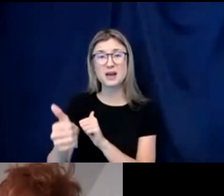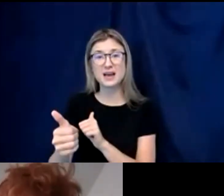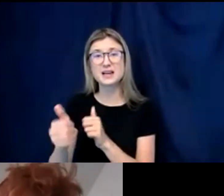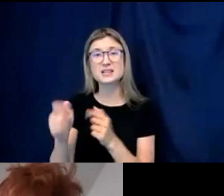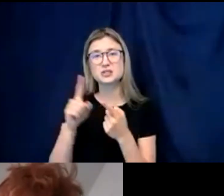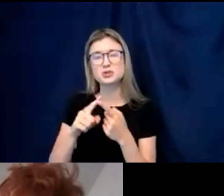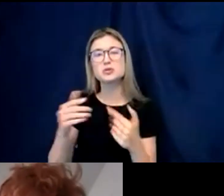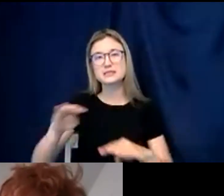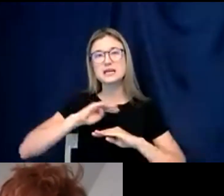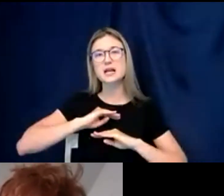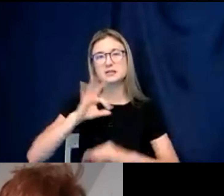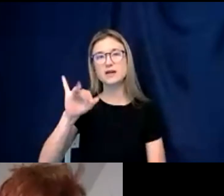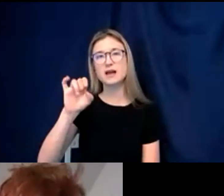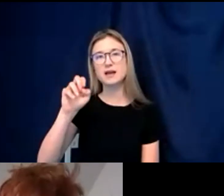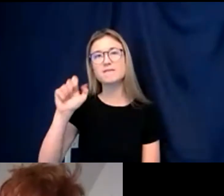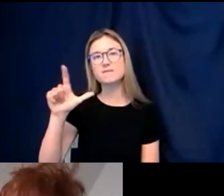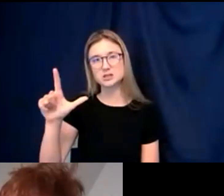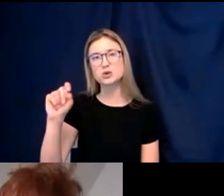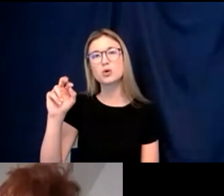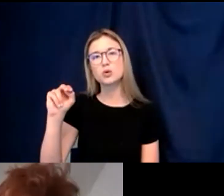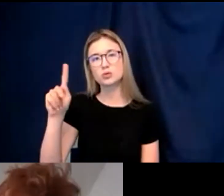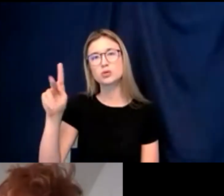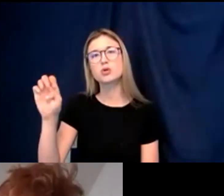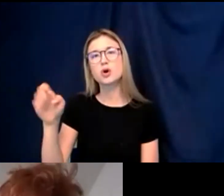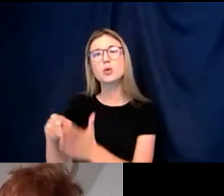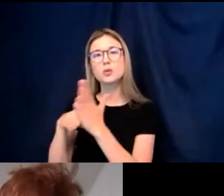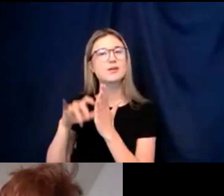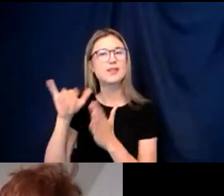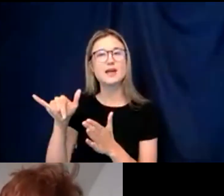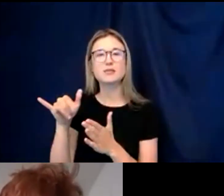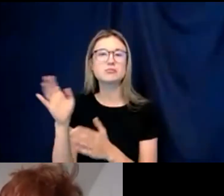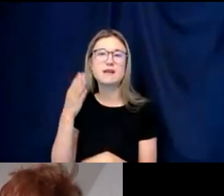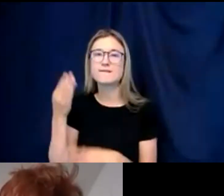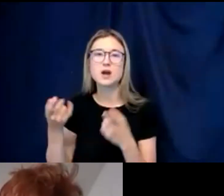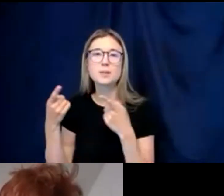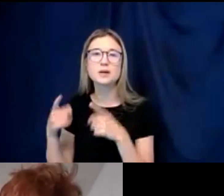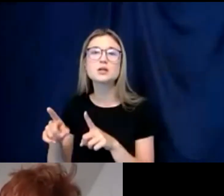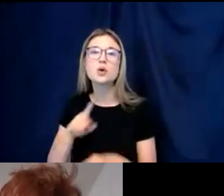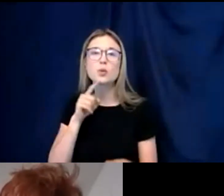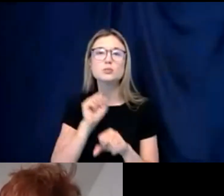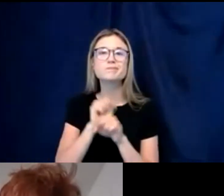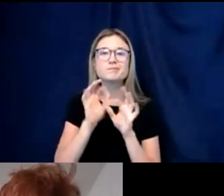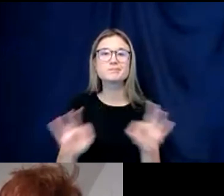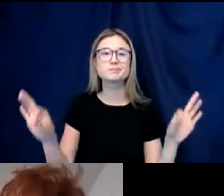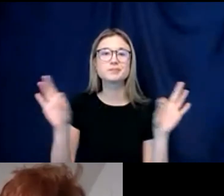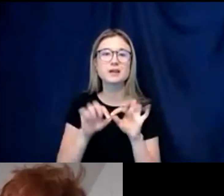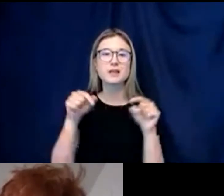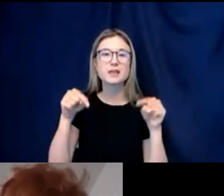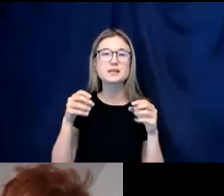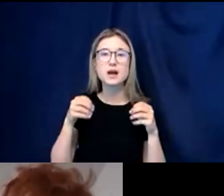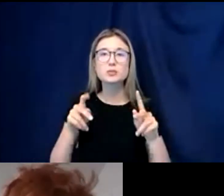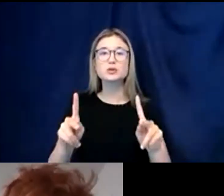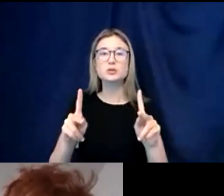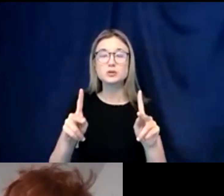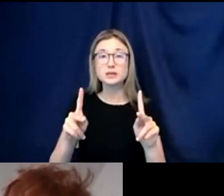never materialized. And so it's really important that this opportunity be extended to a lot more